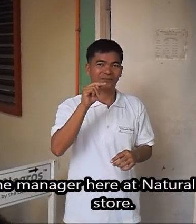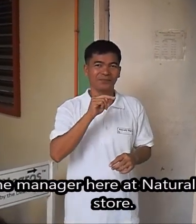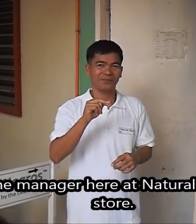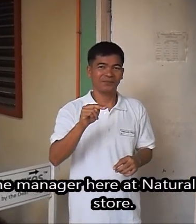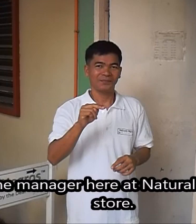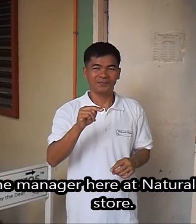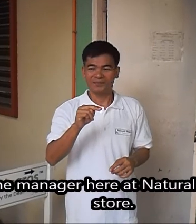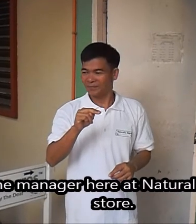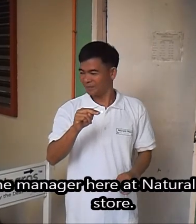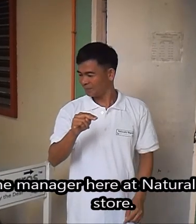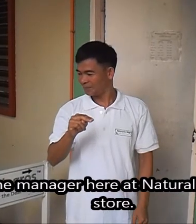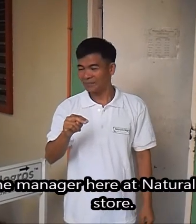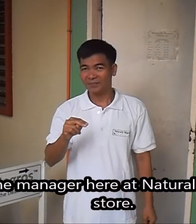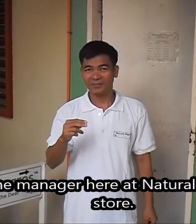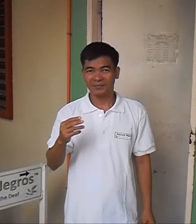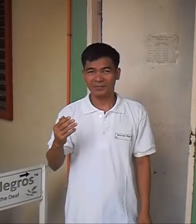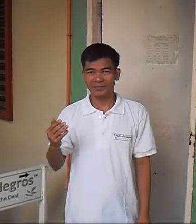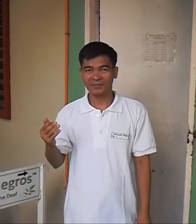I'm the manager here at Naturally Negro store.